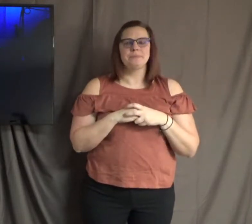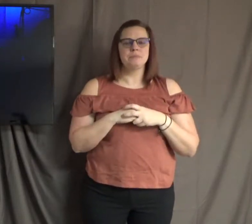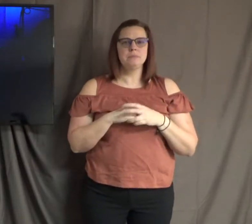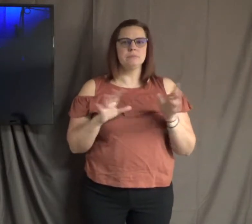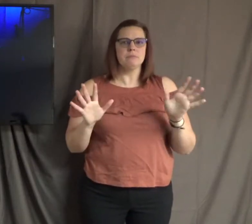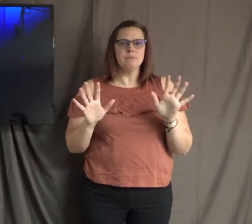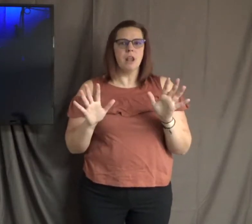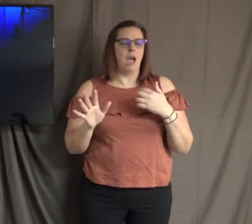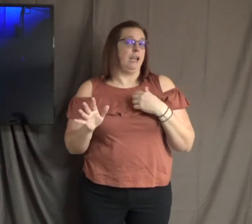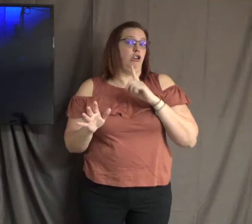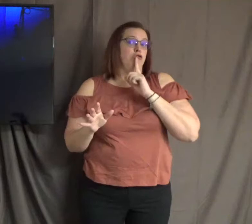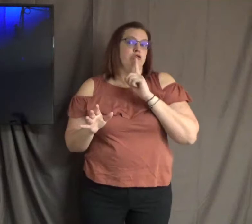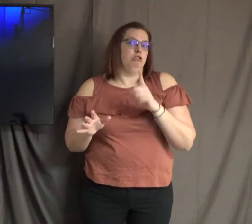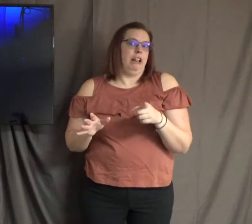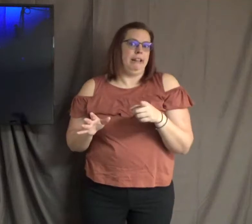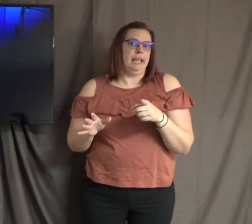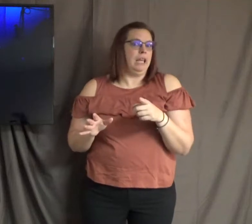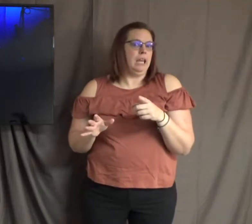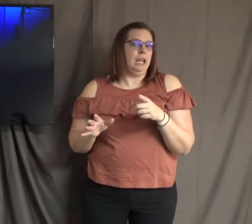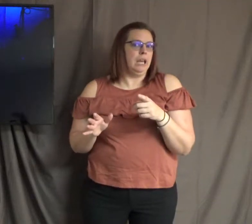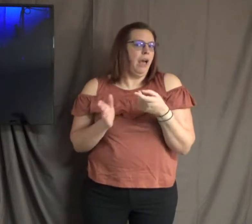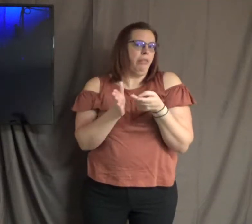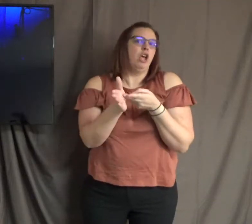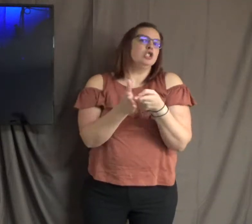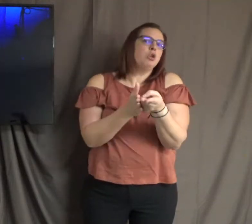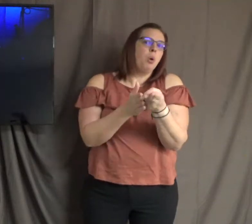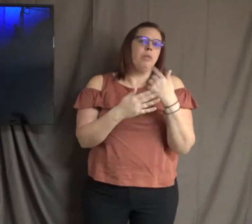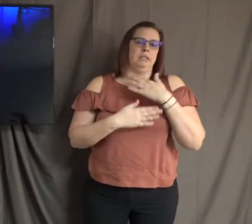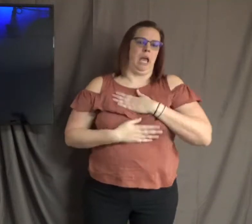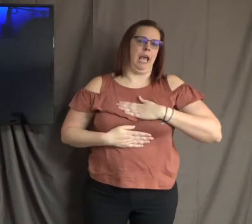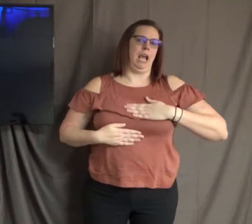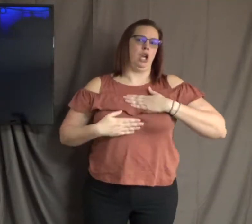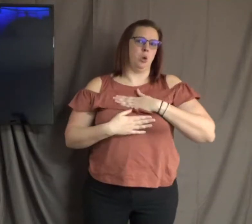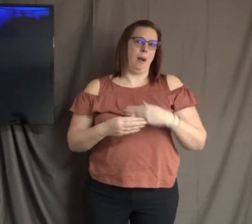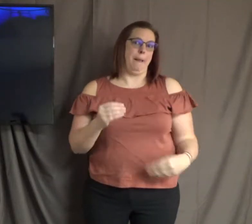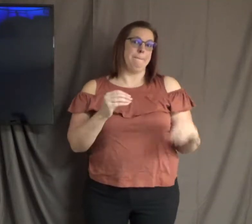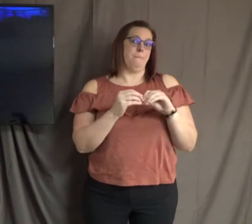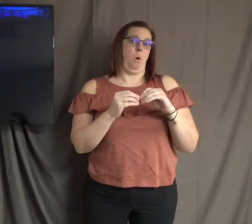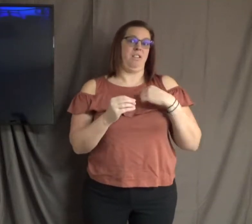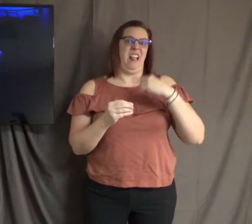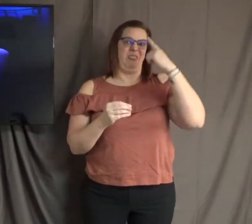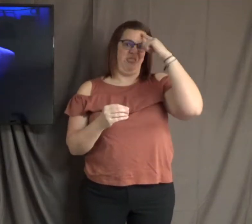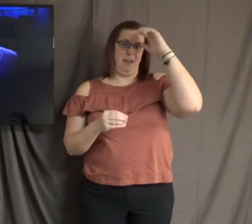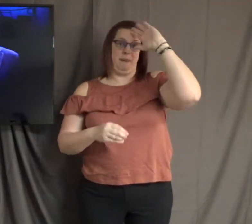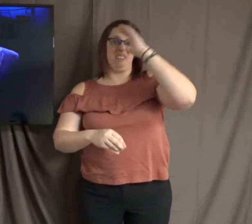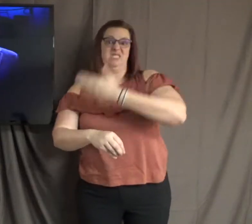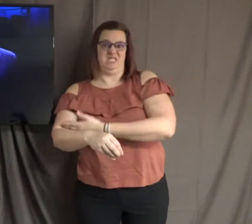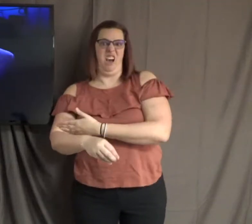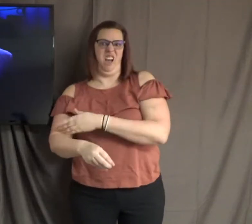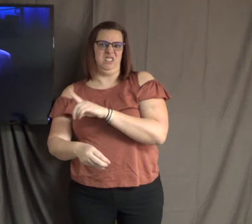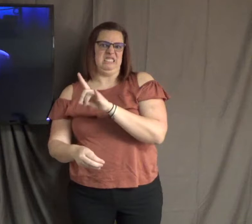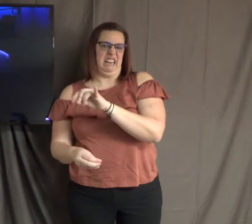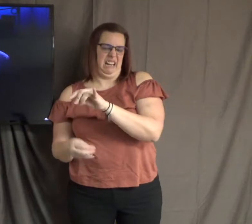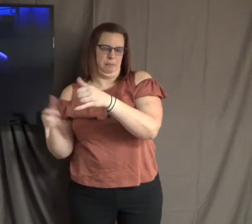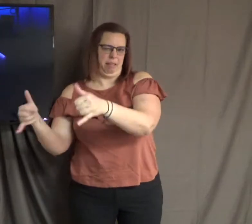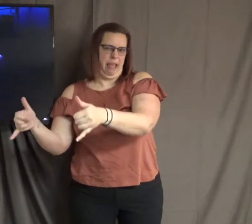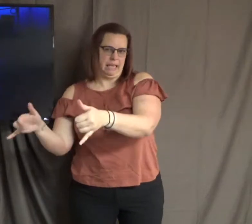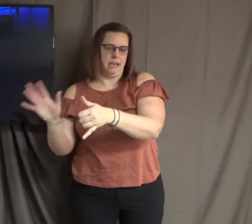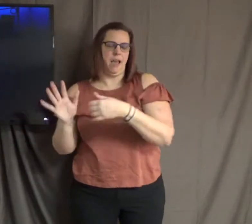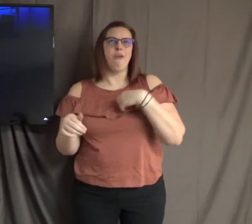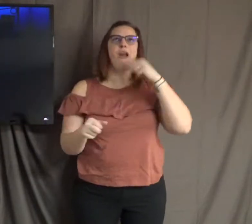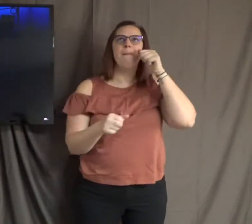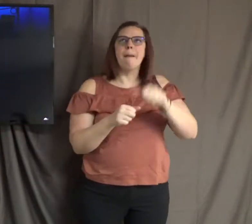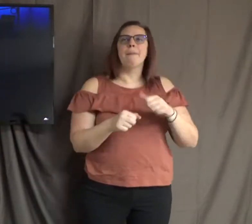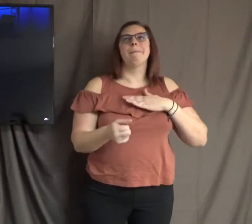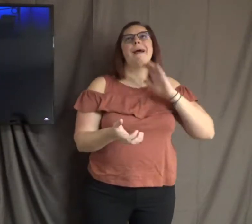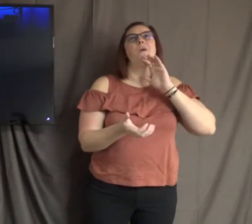him now. And the truth was is I enjoyed it probably more than my son did. And I'll always remember my wife got a